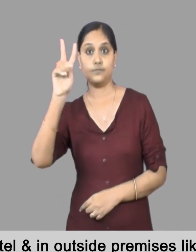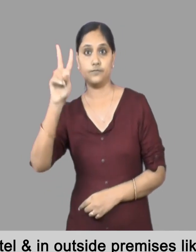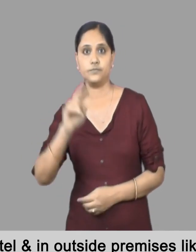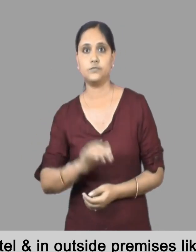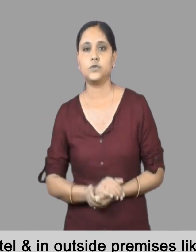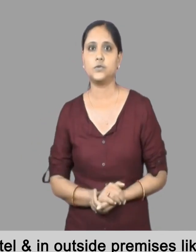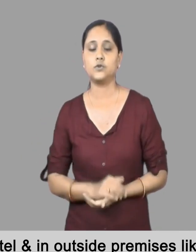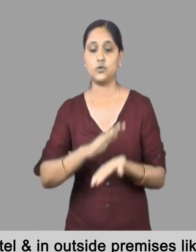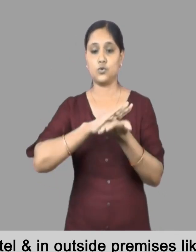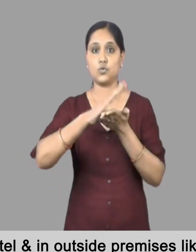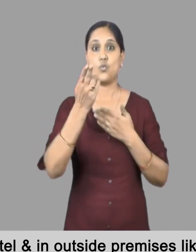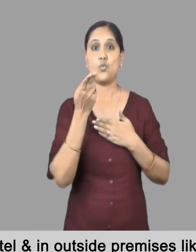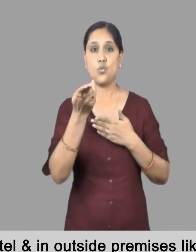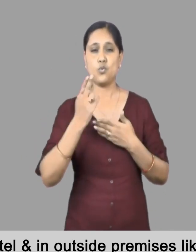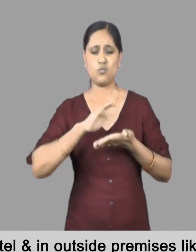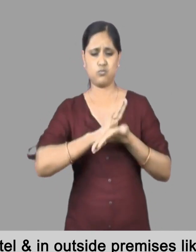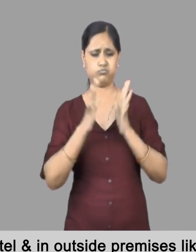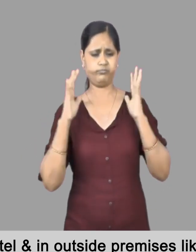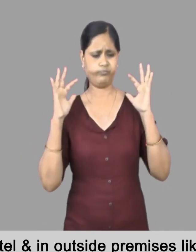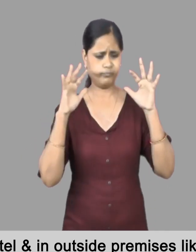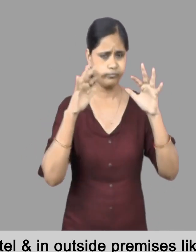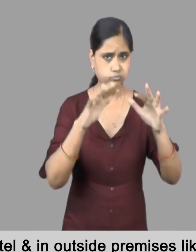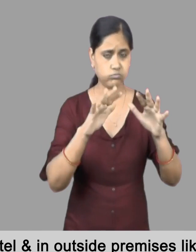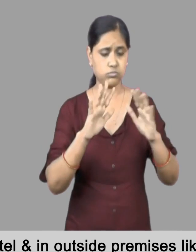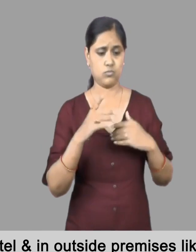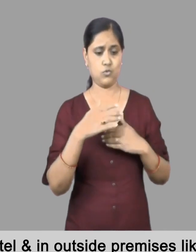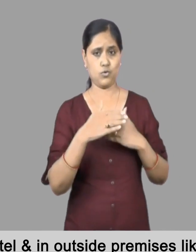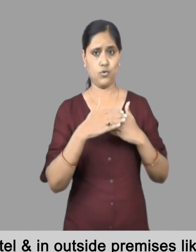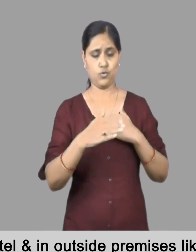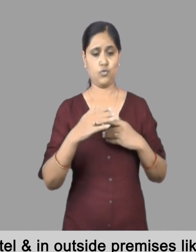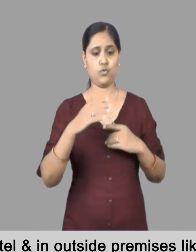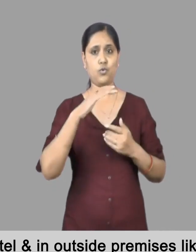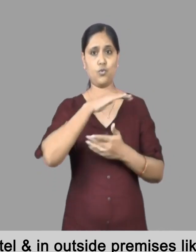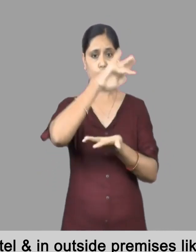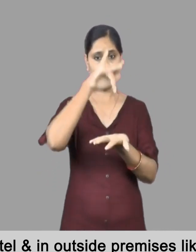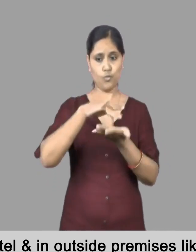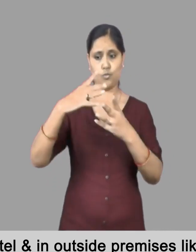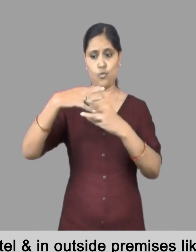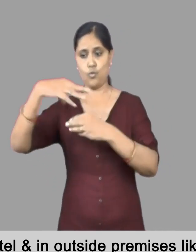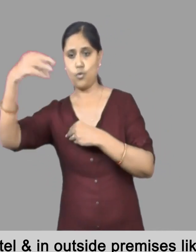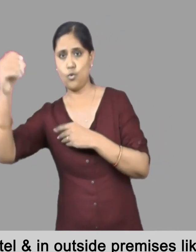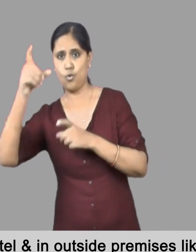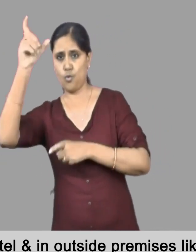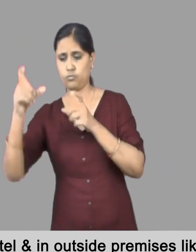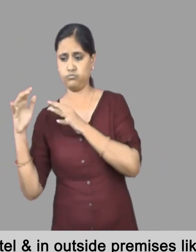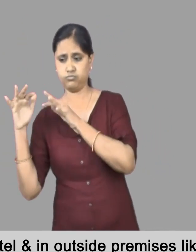2. Proper crowd management in the hotel and in outside premises